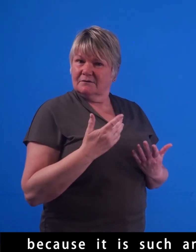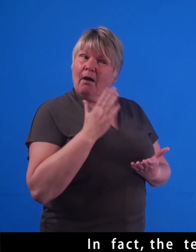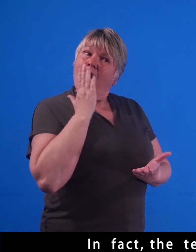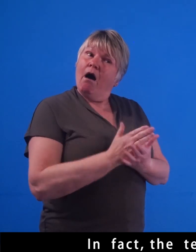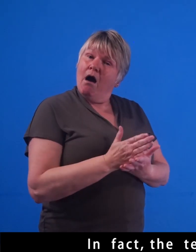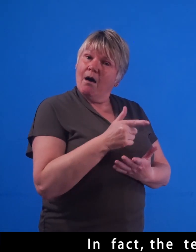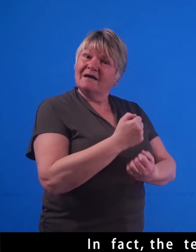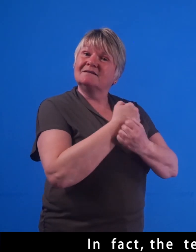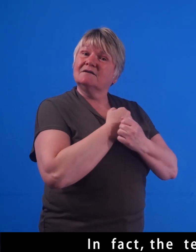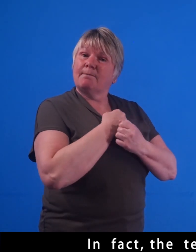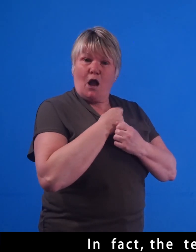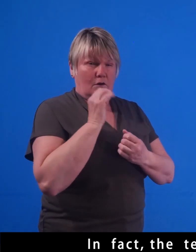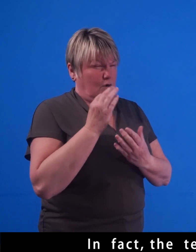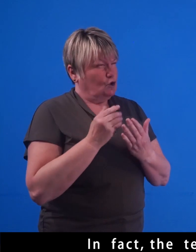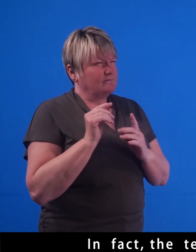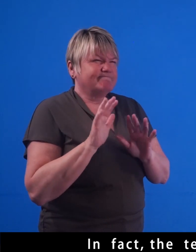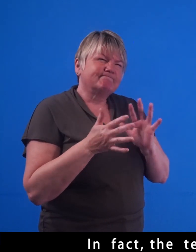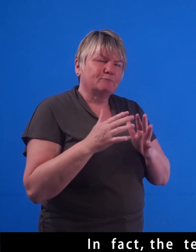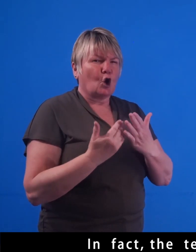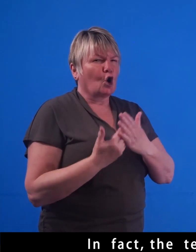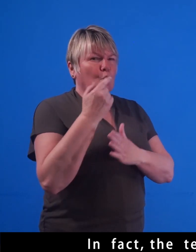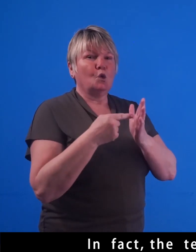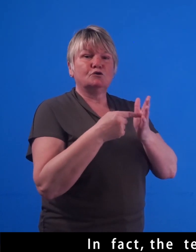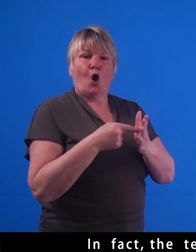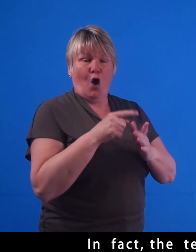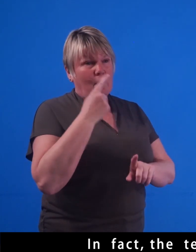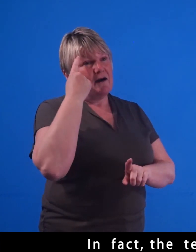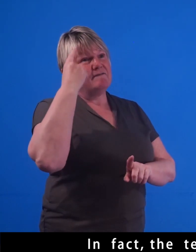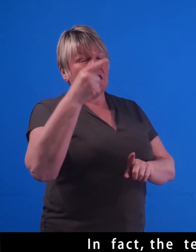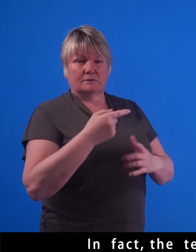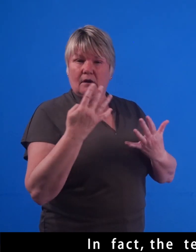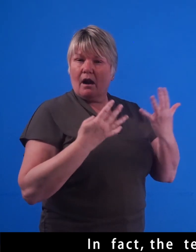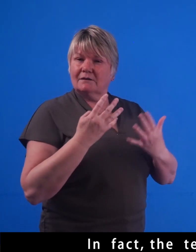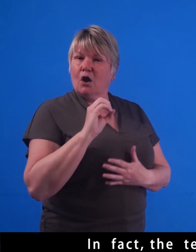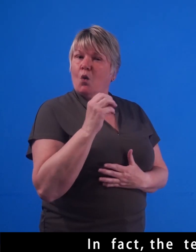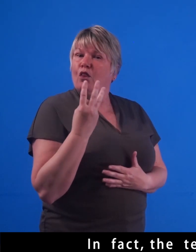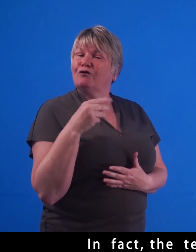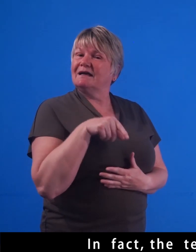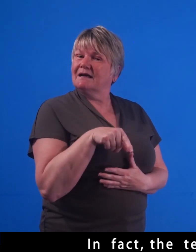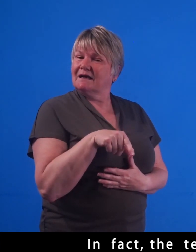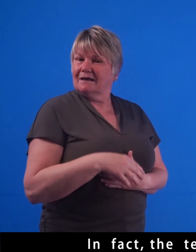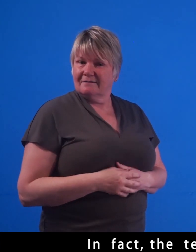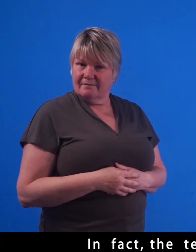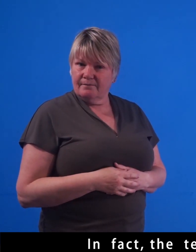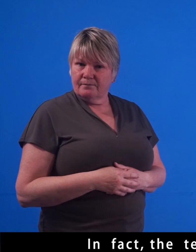In fact, the teddy bear is a relatively new toy, having been invented in 1903.